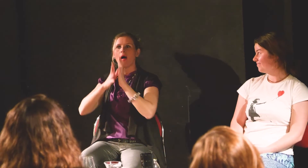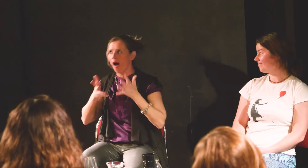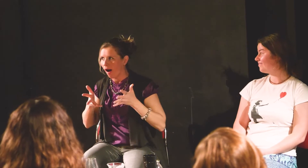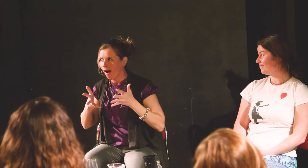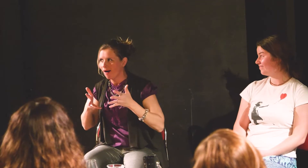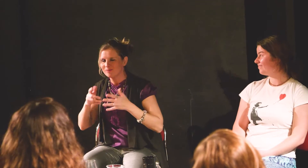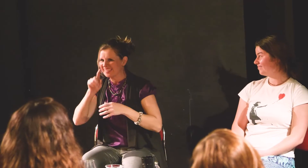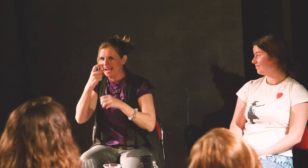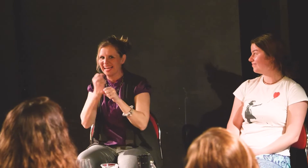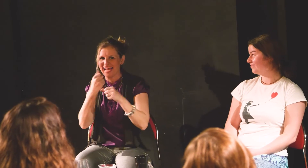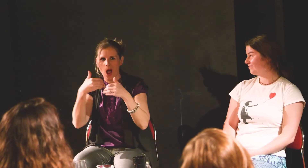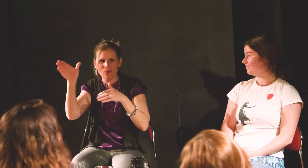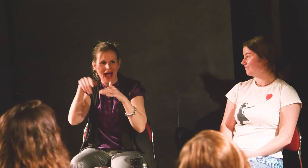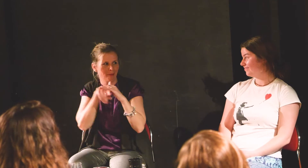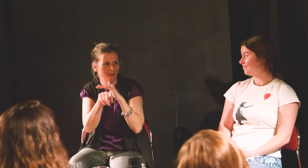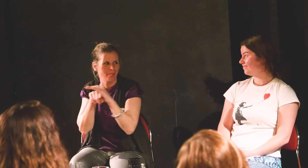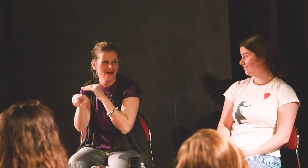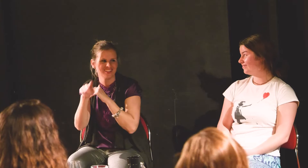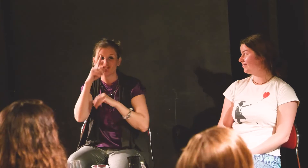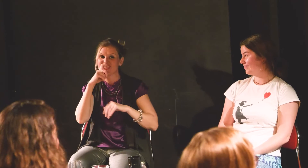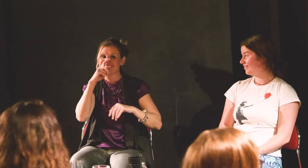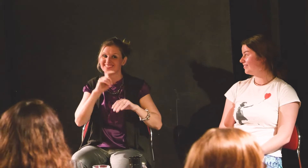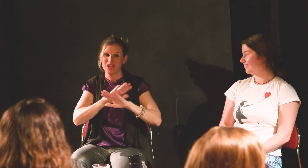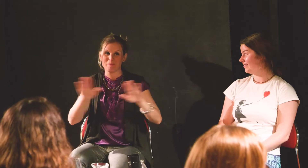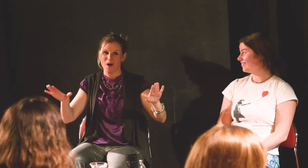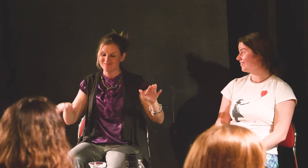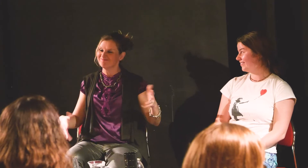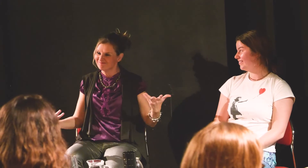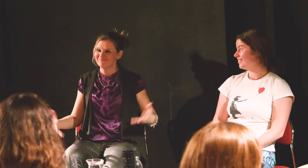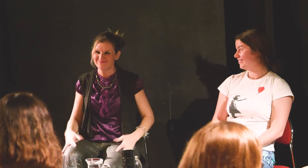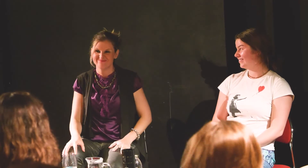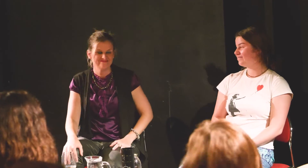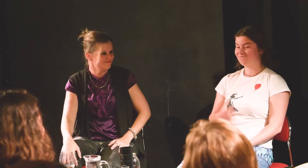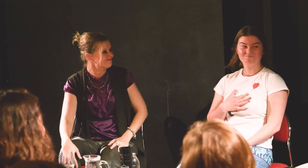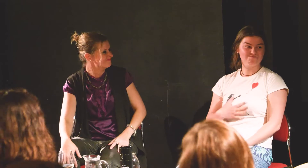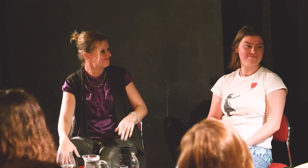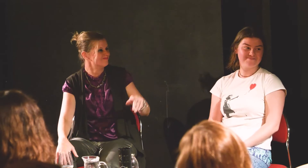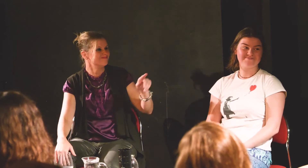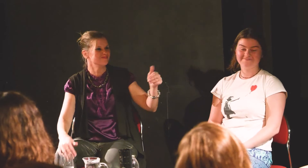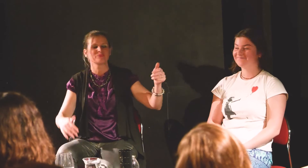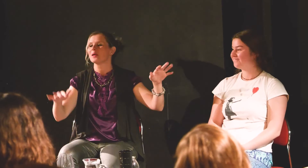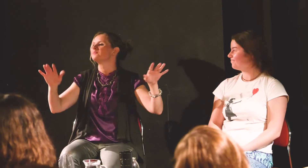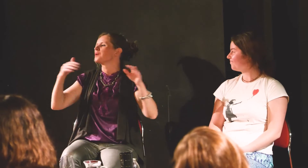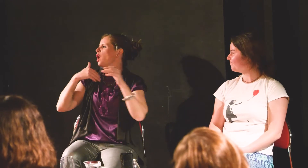sign. So we can't get away with it so often so there, now. na Megan.